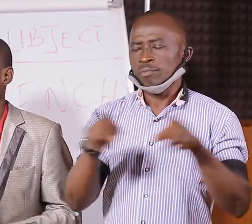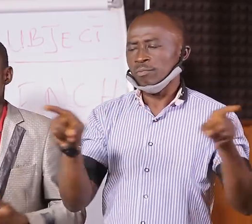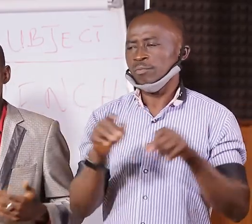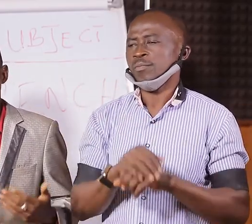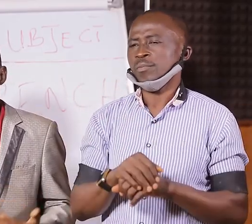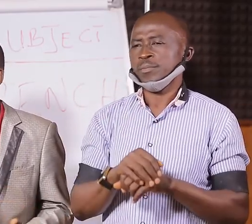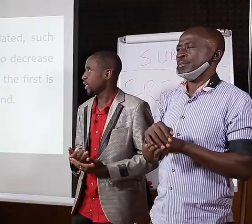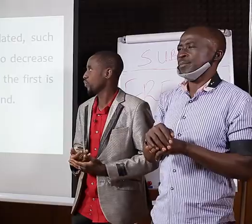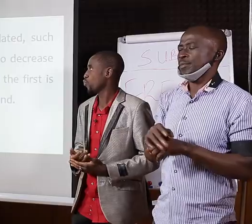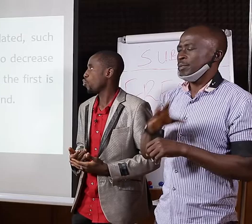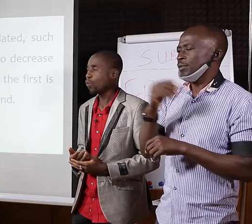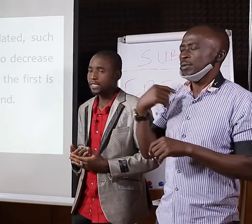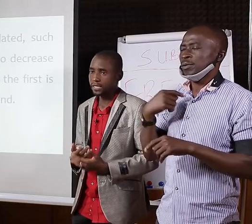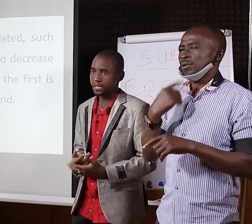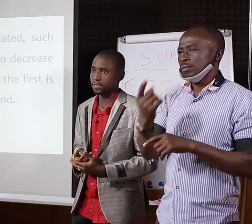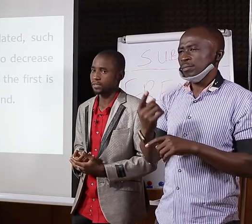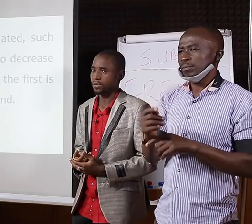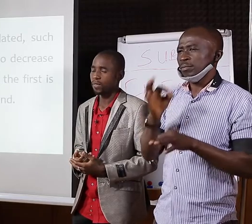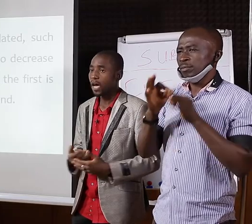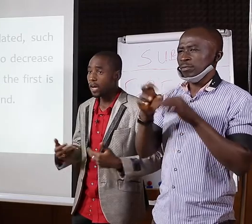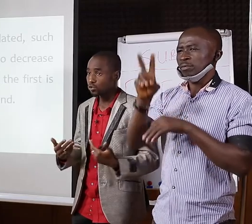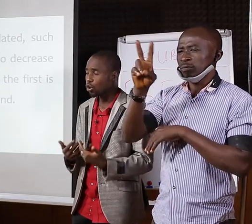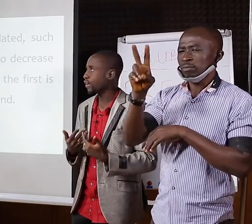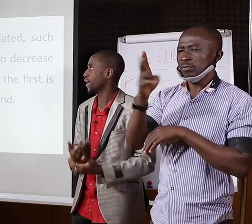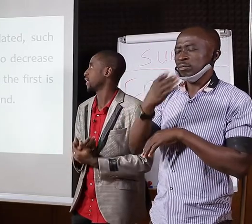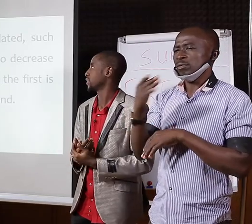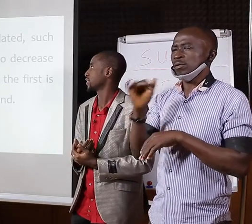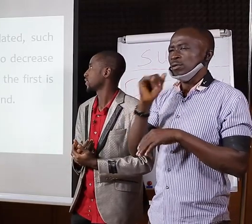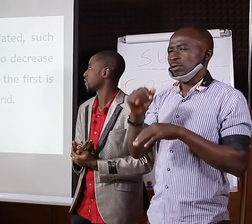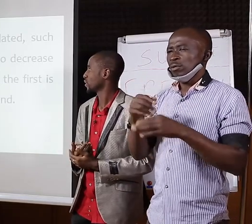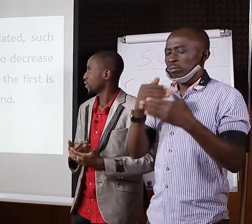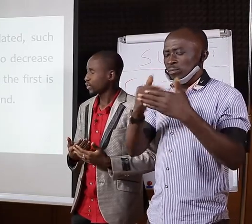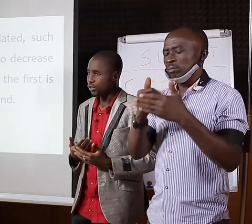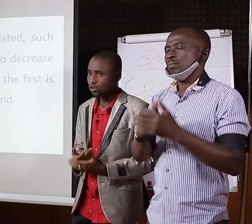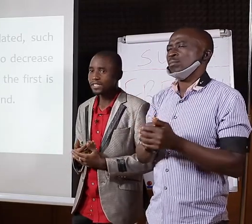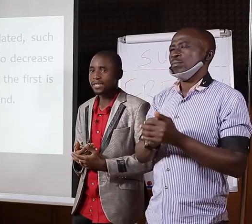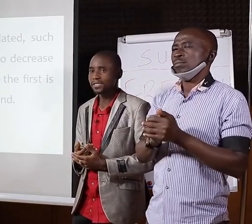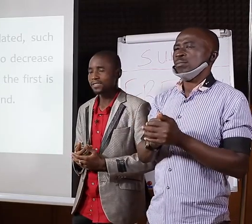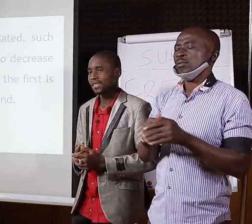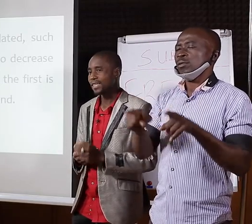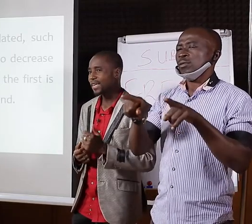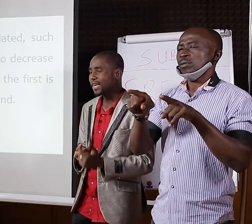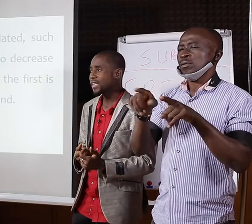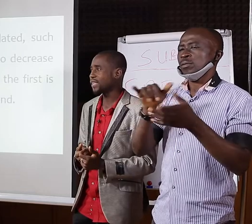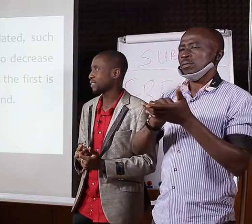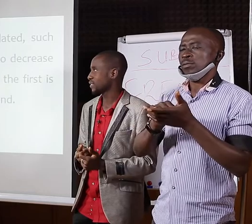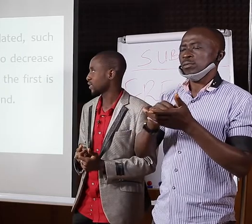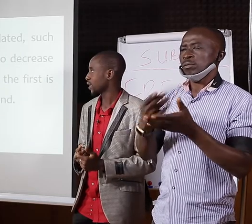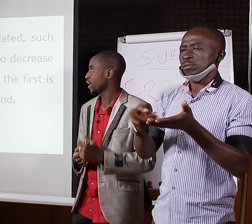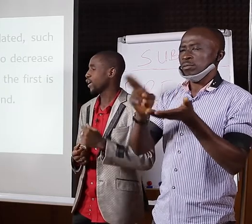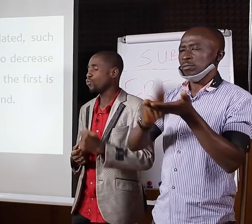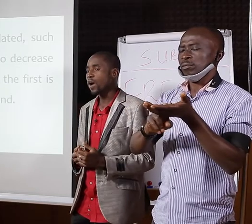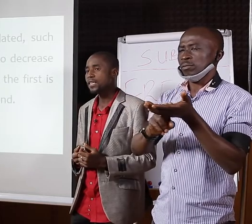implies. And we said if two quantities are so related such that the